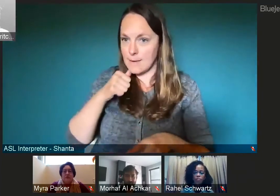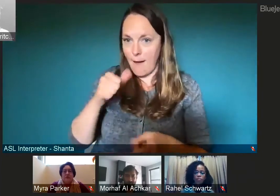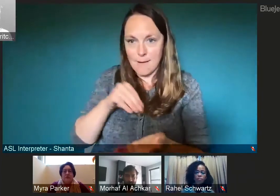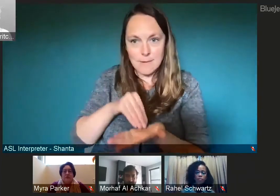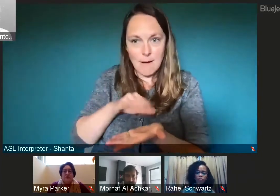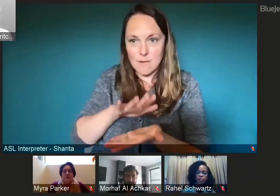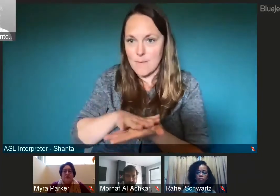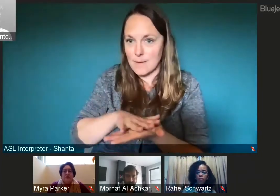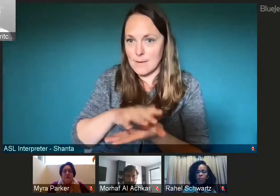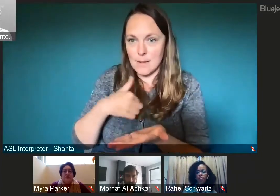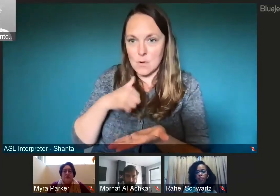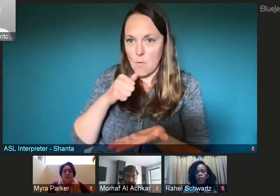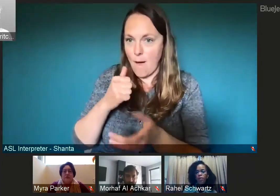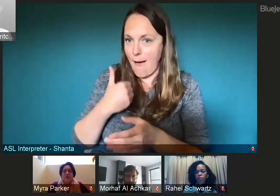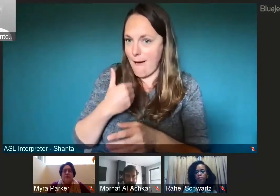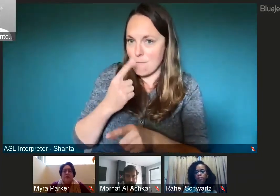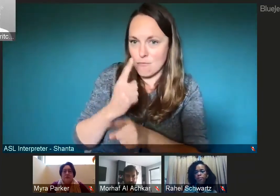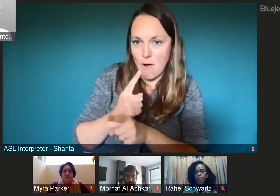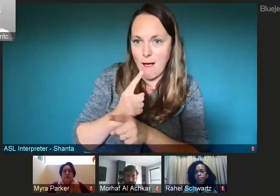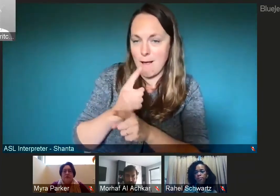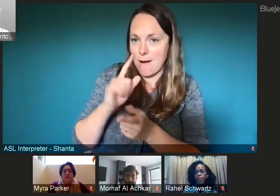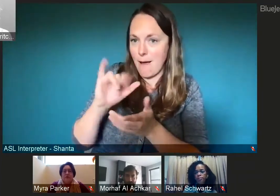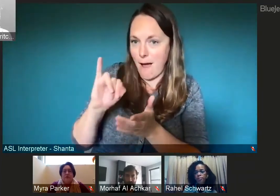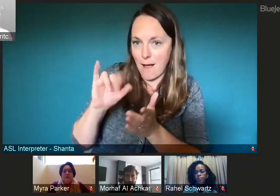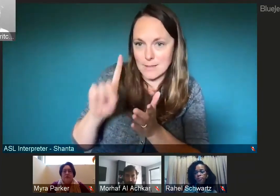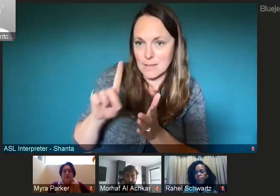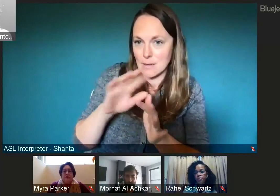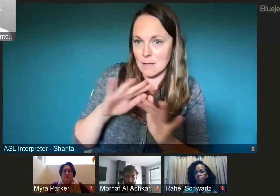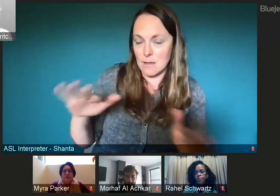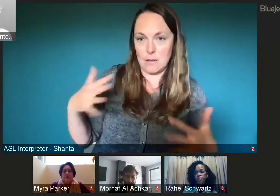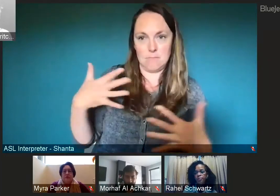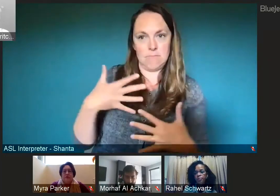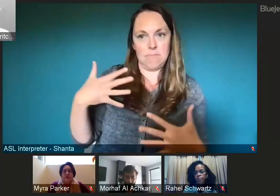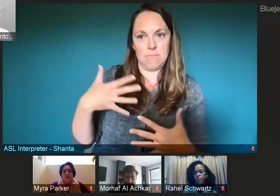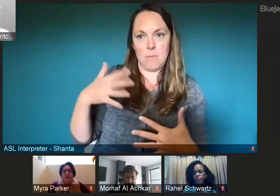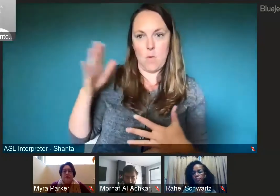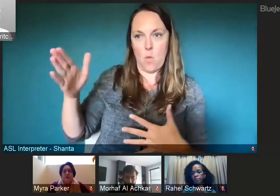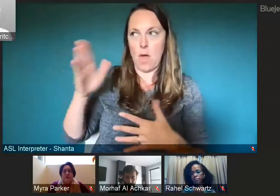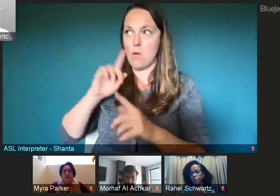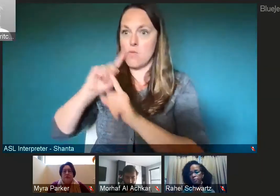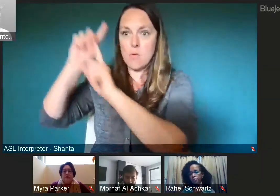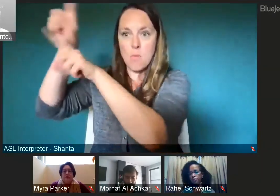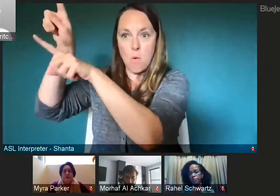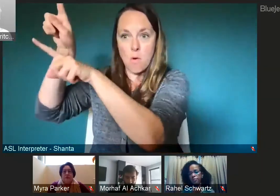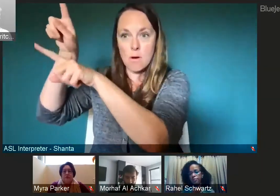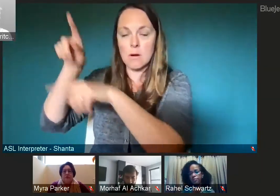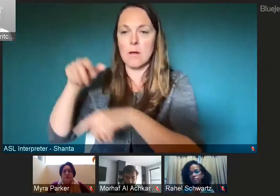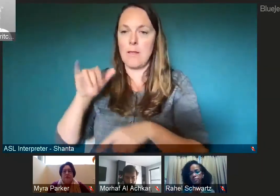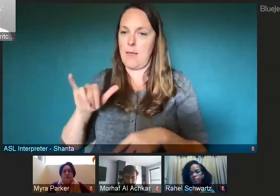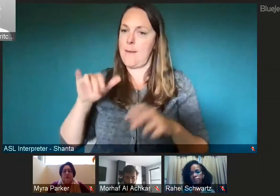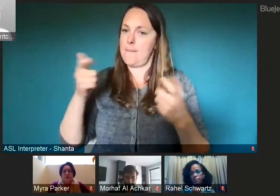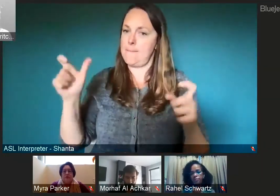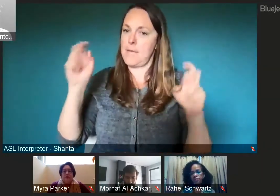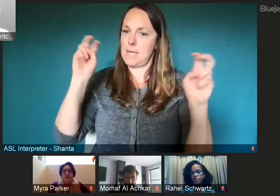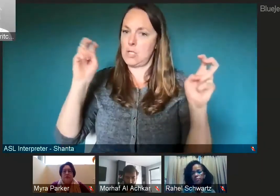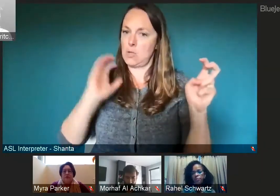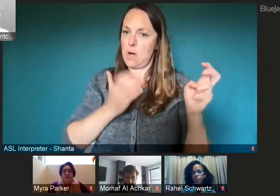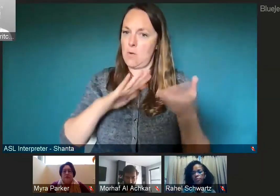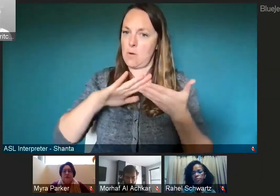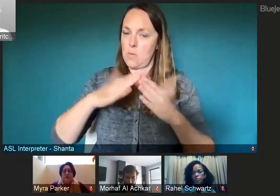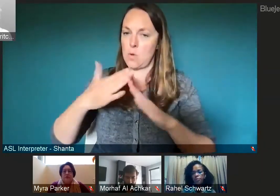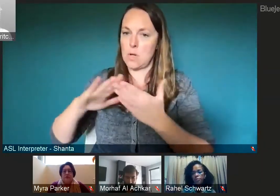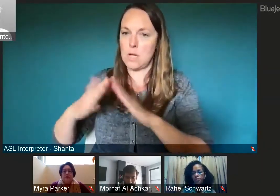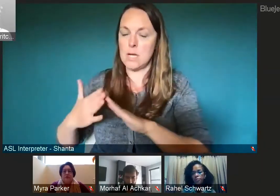don't have the right IDs and so forth? So those are big issues for our community as well. And are the